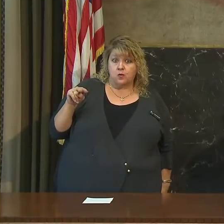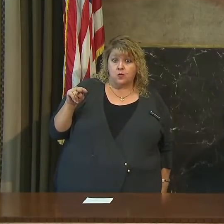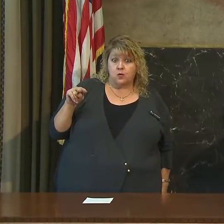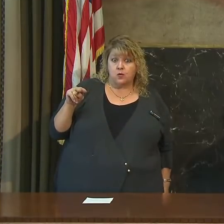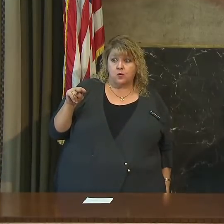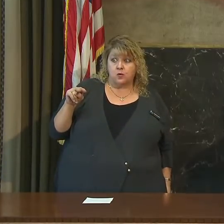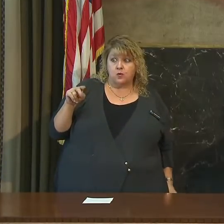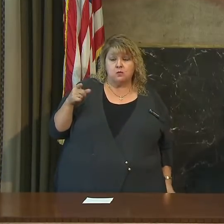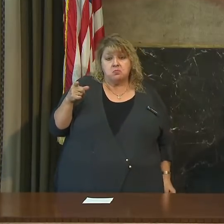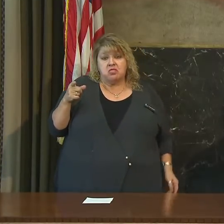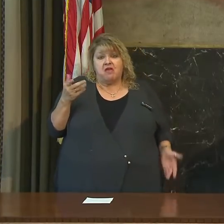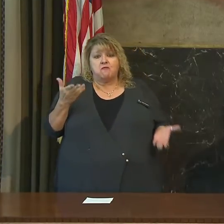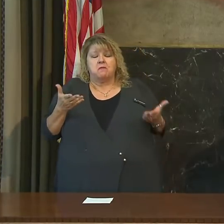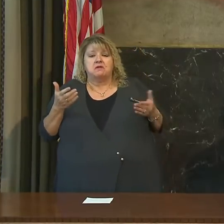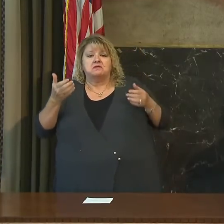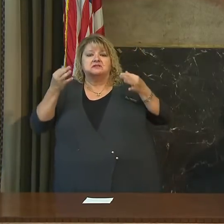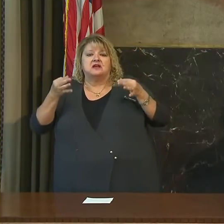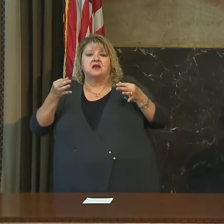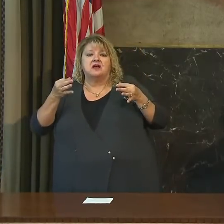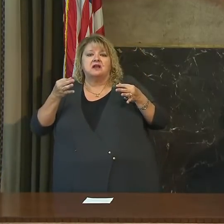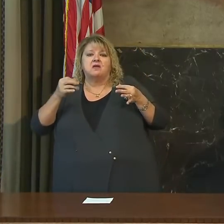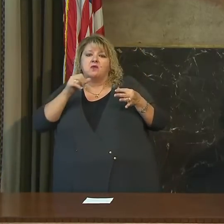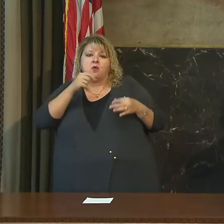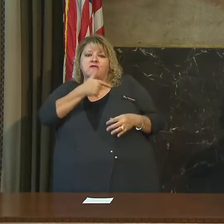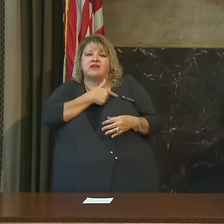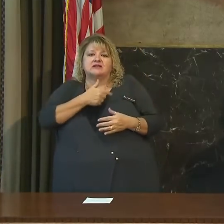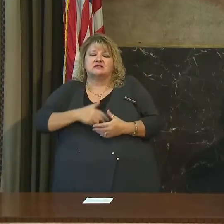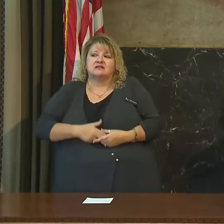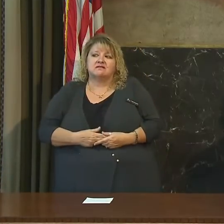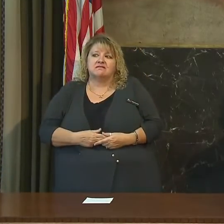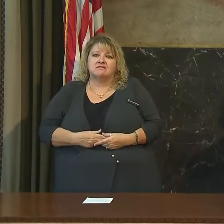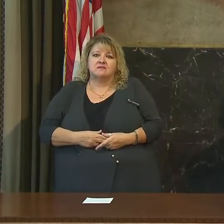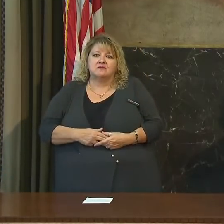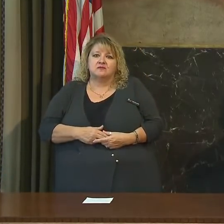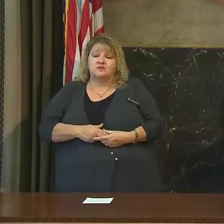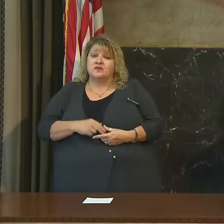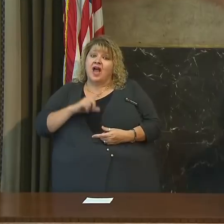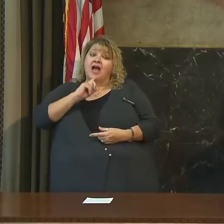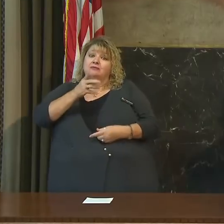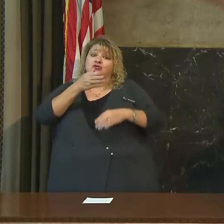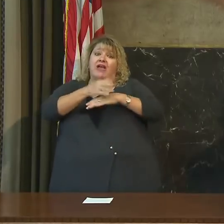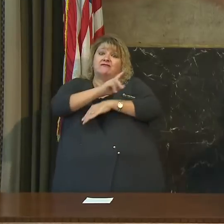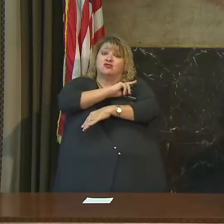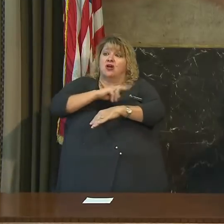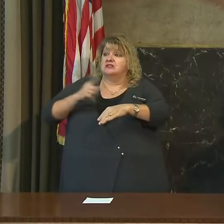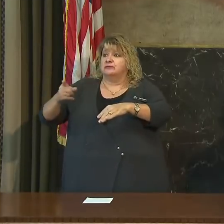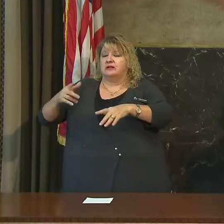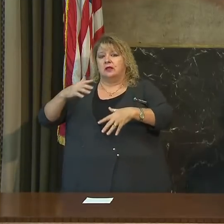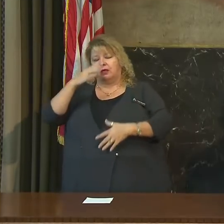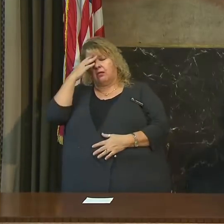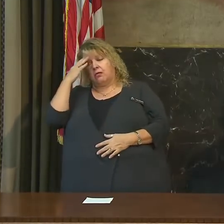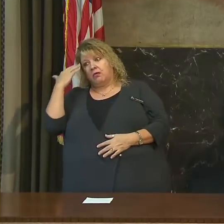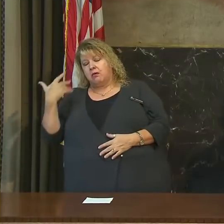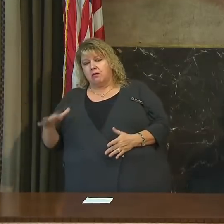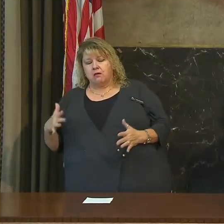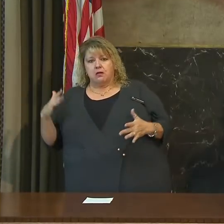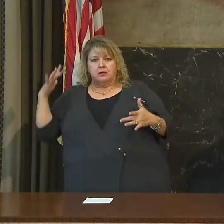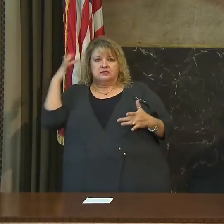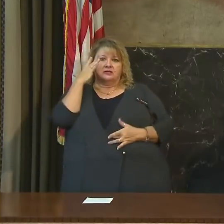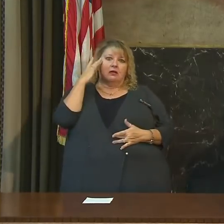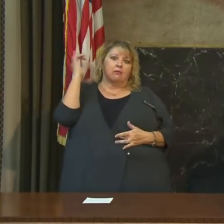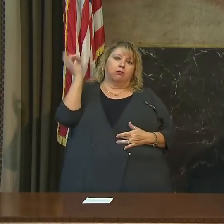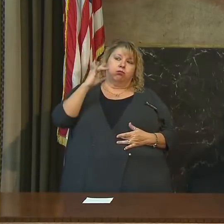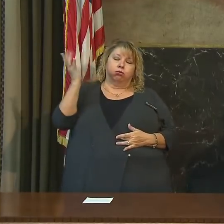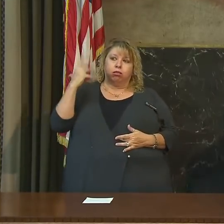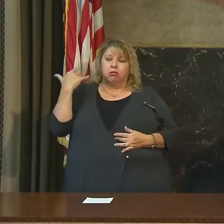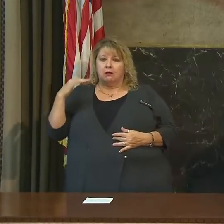the vaccine too. I suspect that will not be their position coming out of the hospital. Or maybe talk